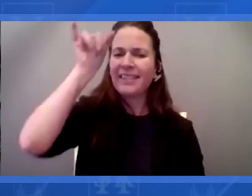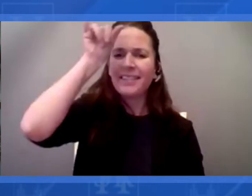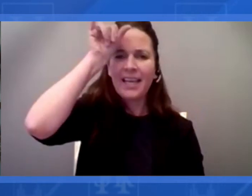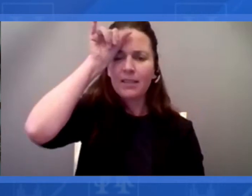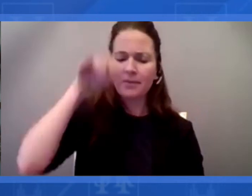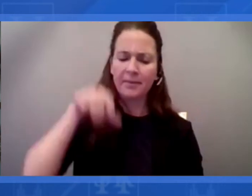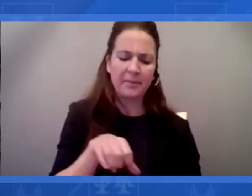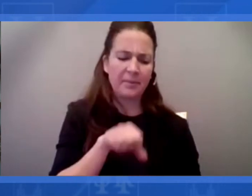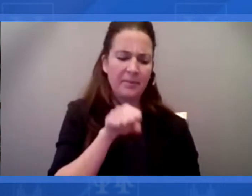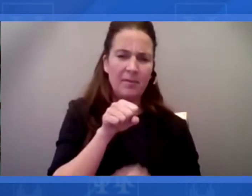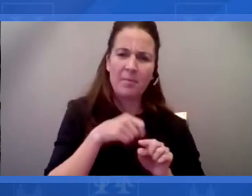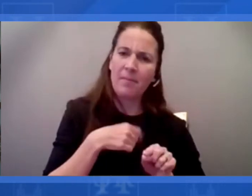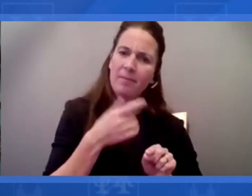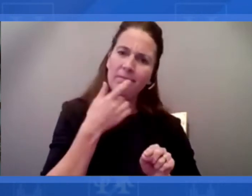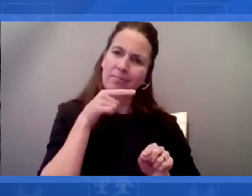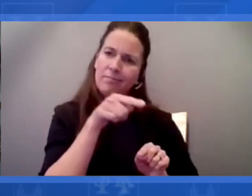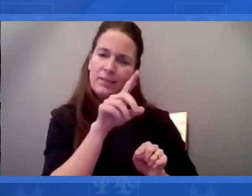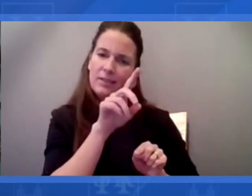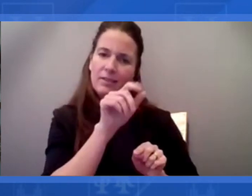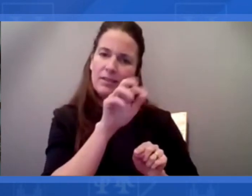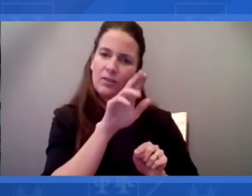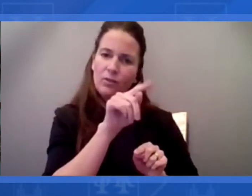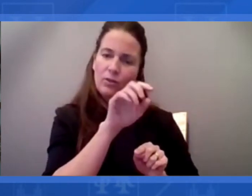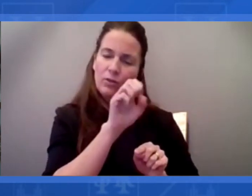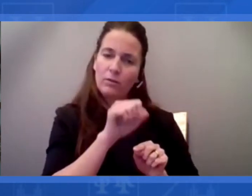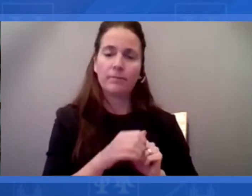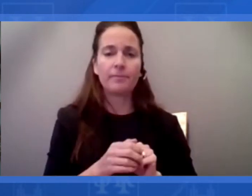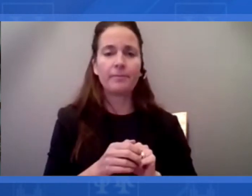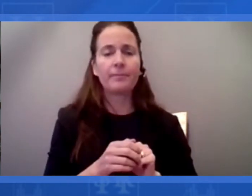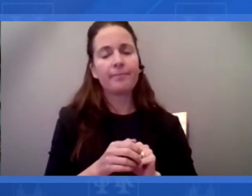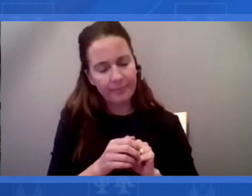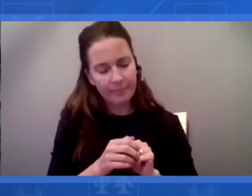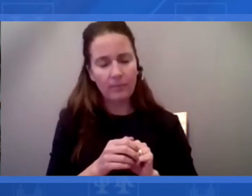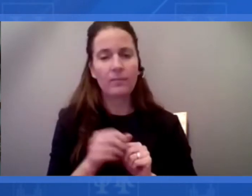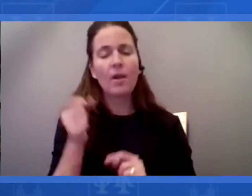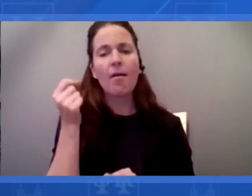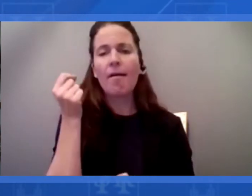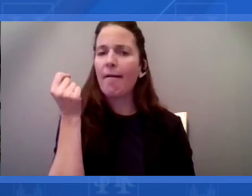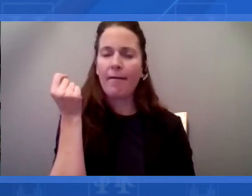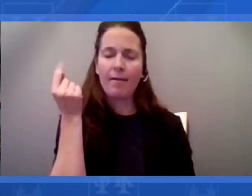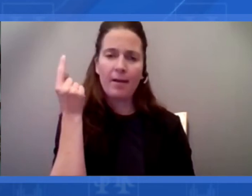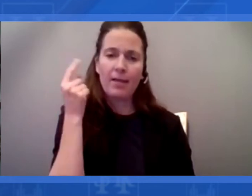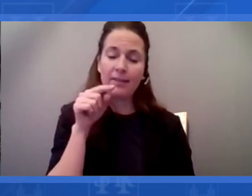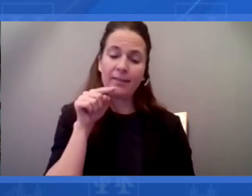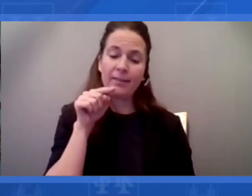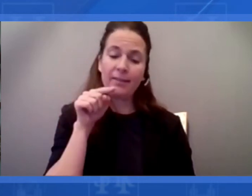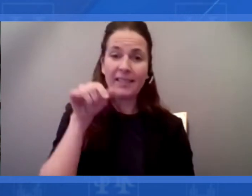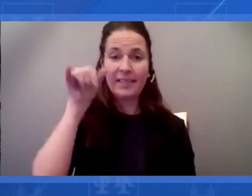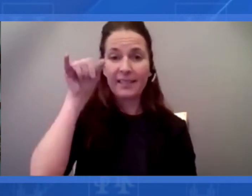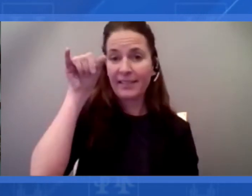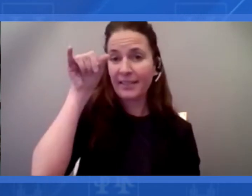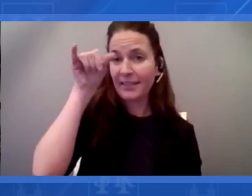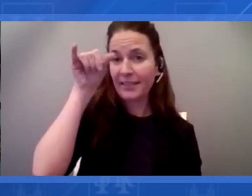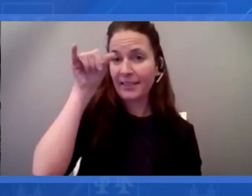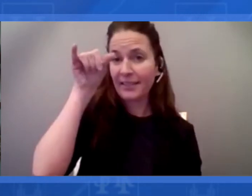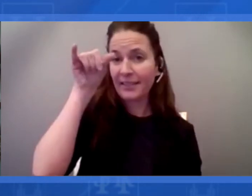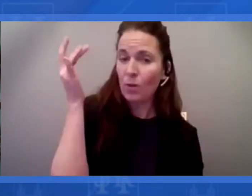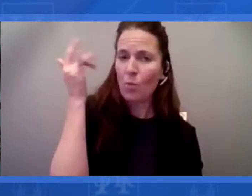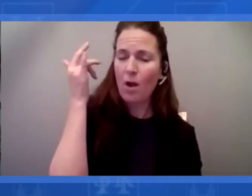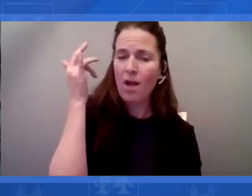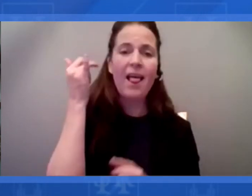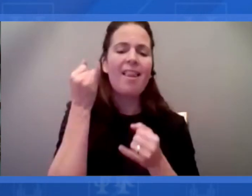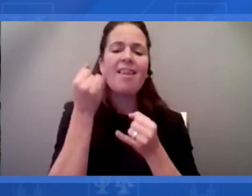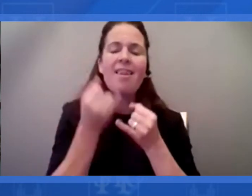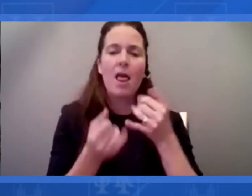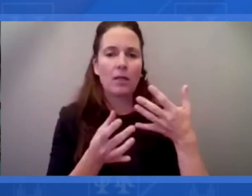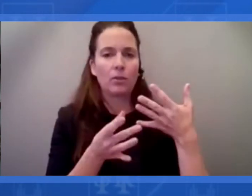trips. Now, taxi vehicles are used as a last resort when no other alternative would provide